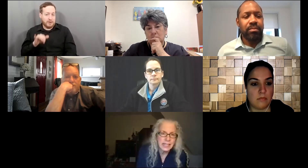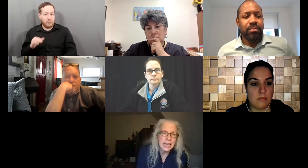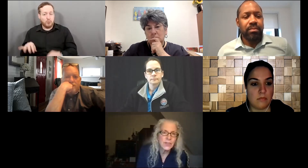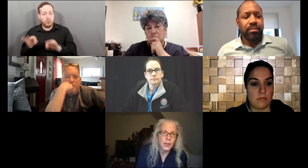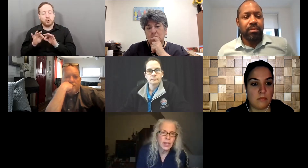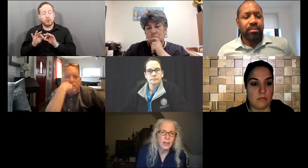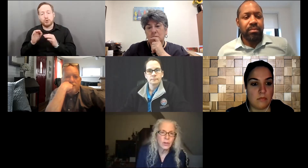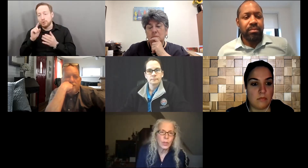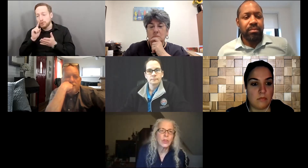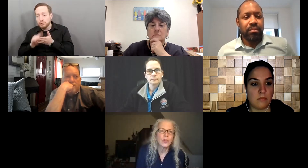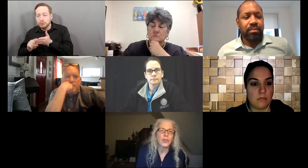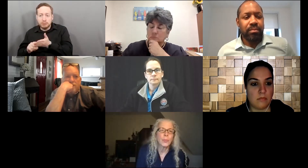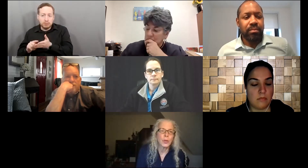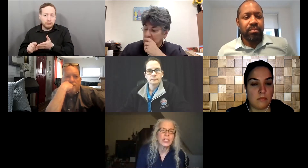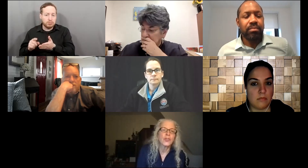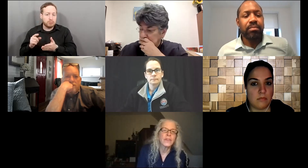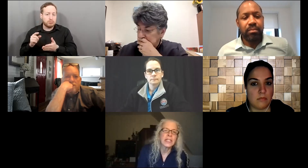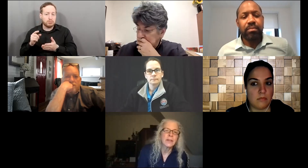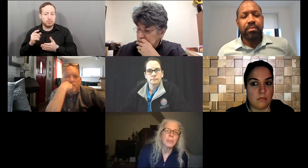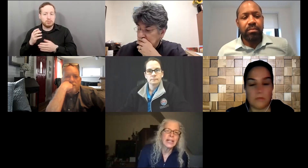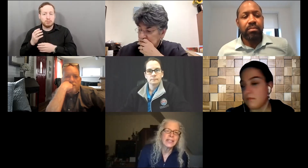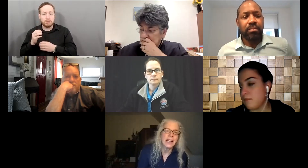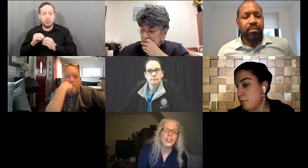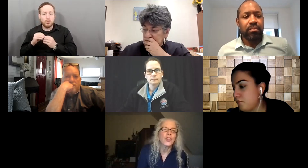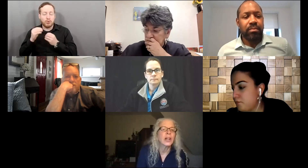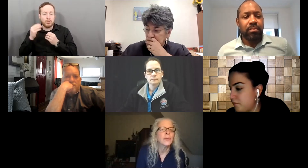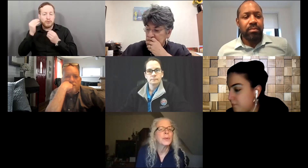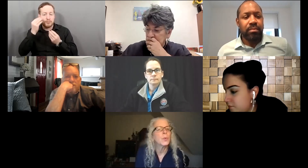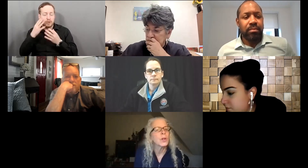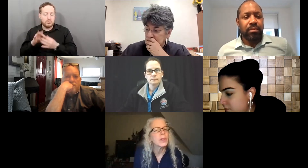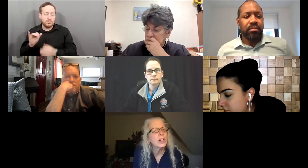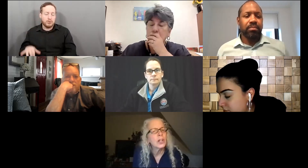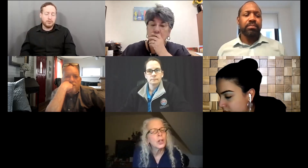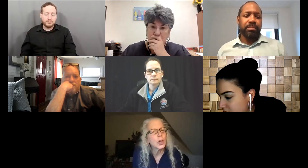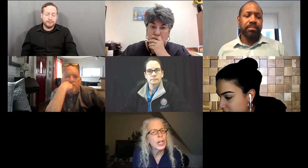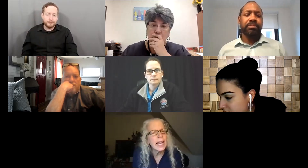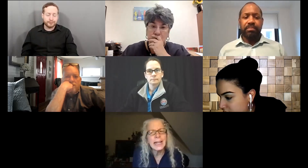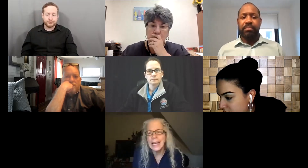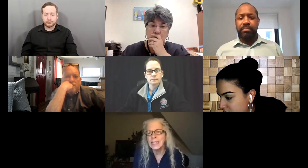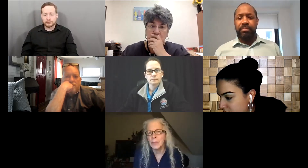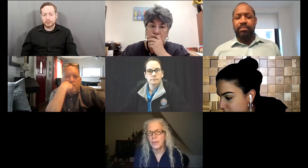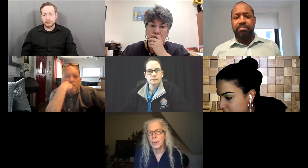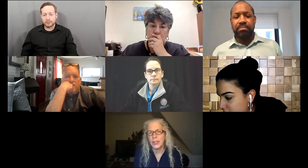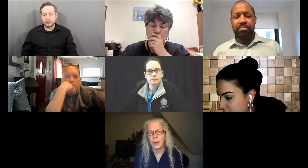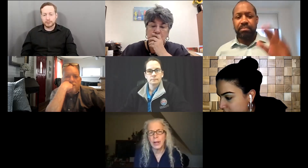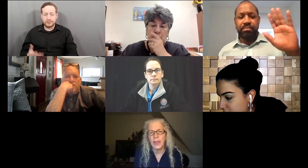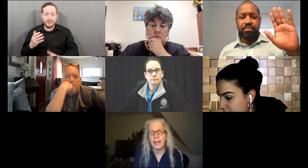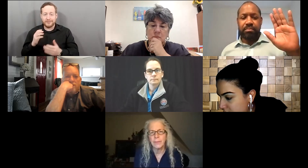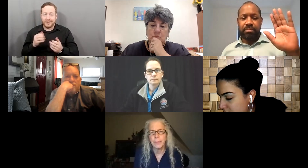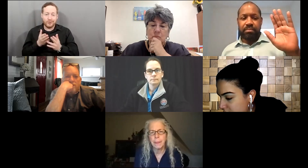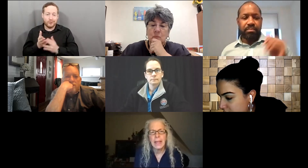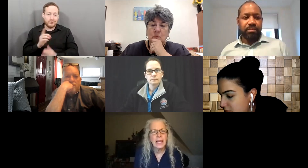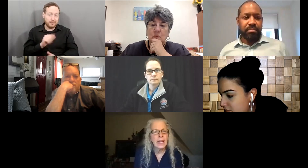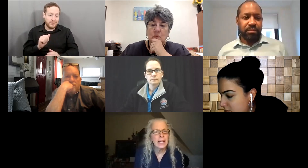studies successfully with those supports and services in place? I just thought it would be worth looking at and getting some information about that.